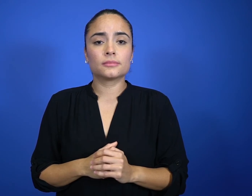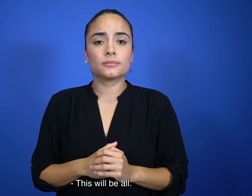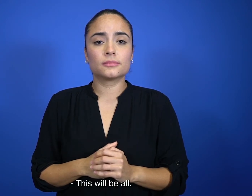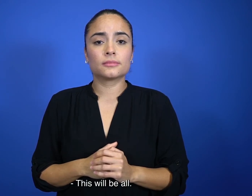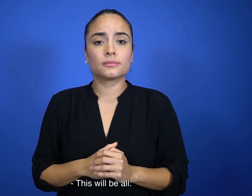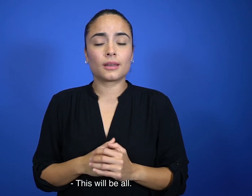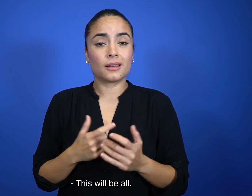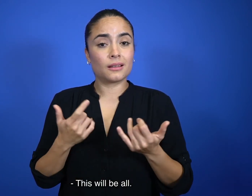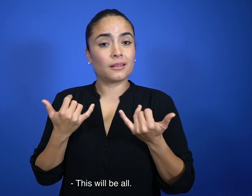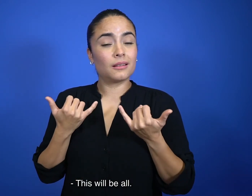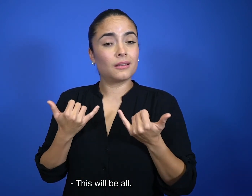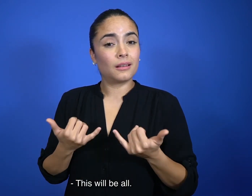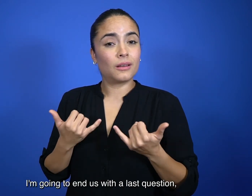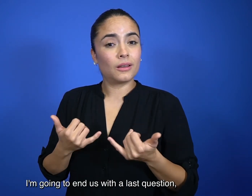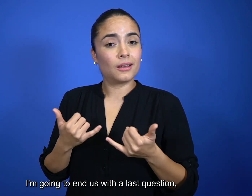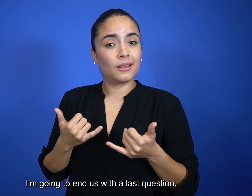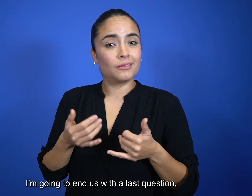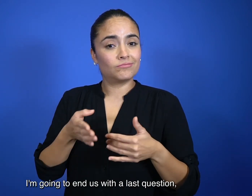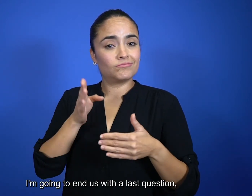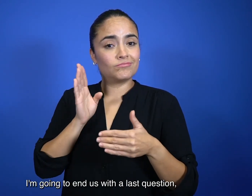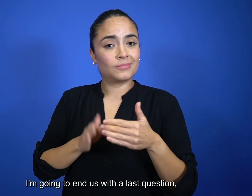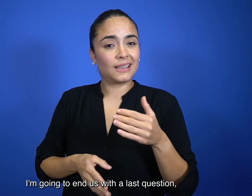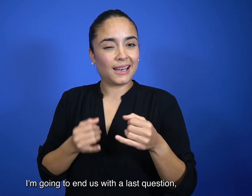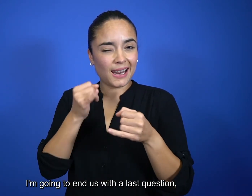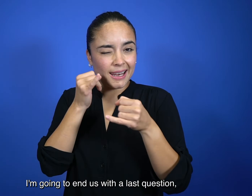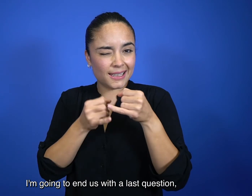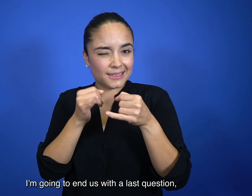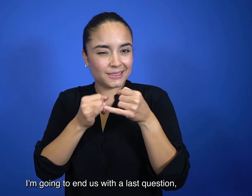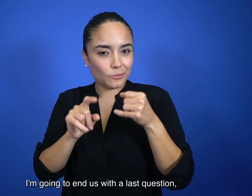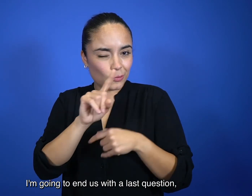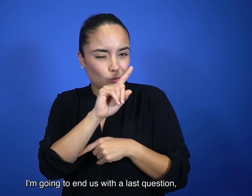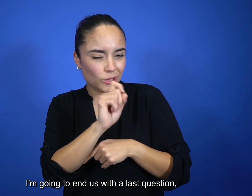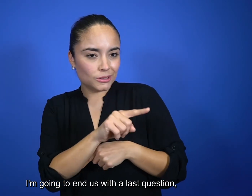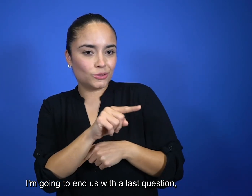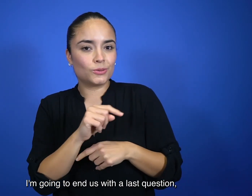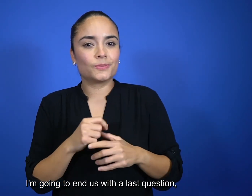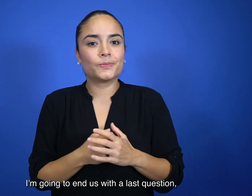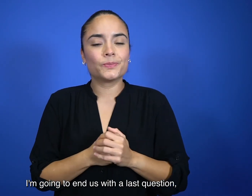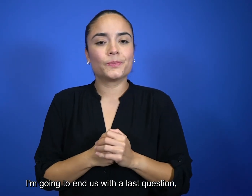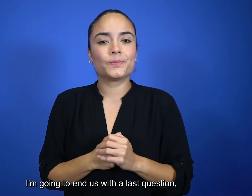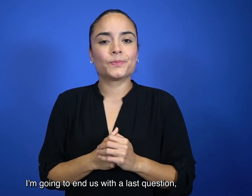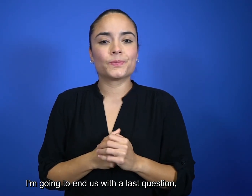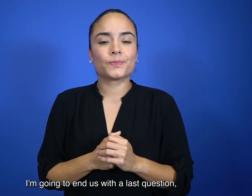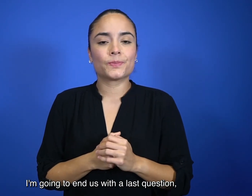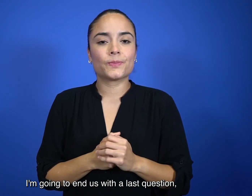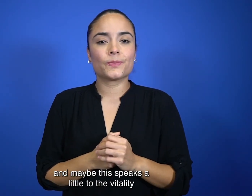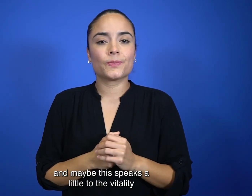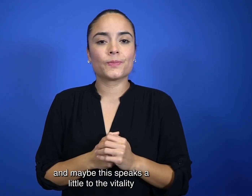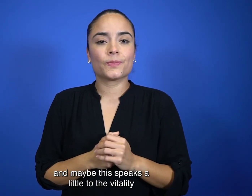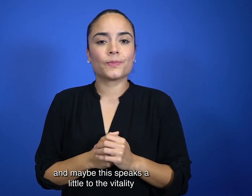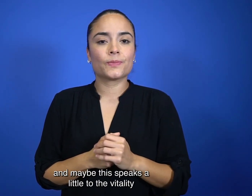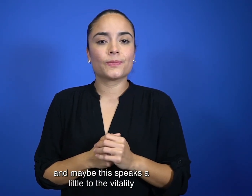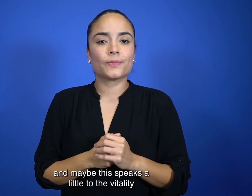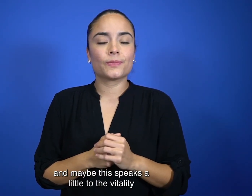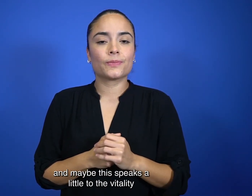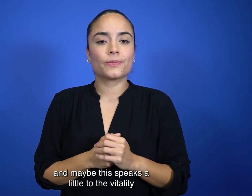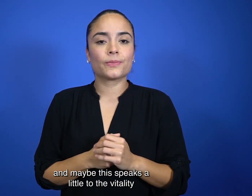This will be, I'm going to end us with a last question, and maybe this